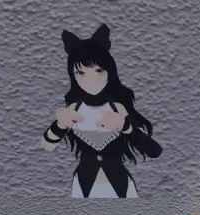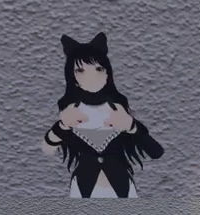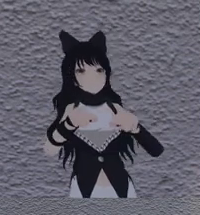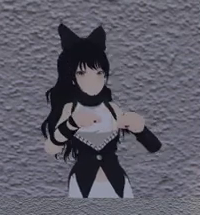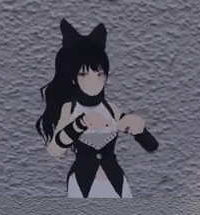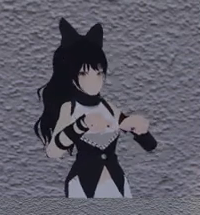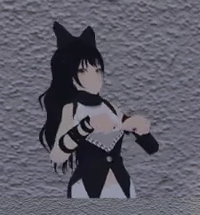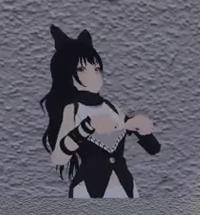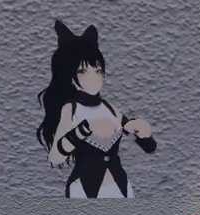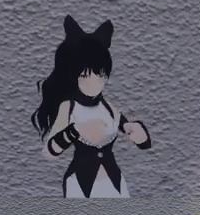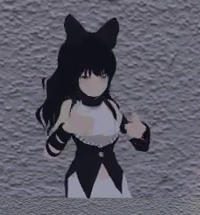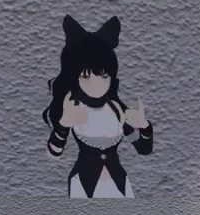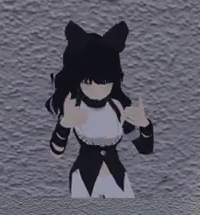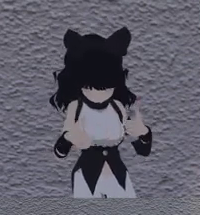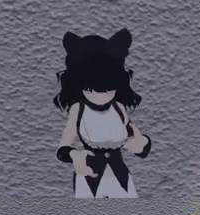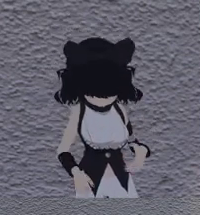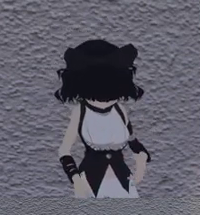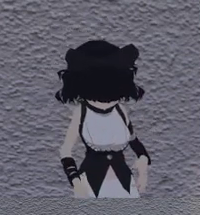Shoes.